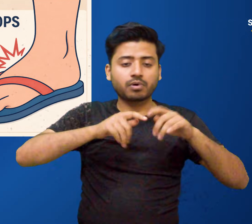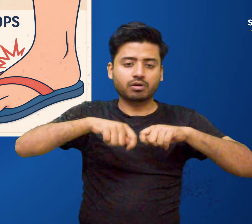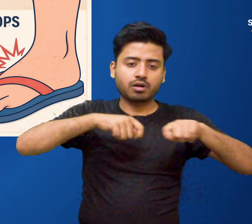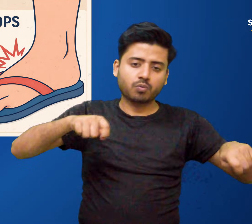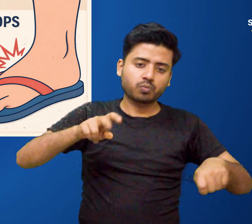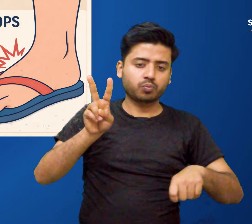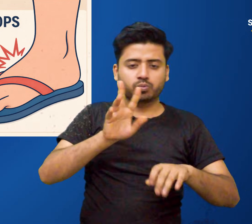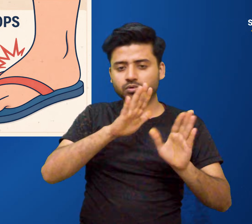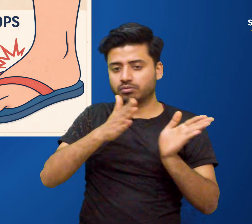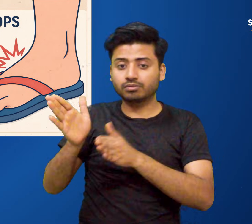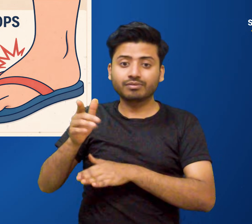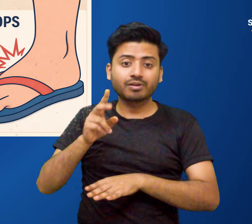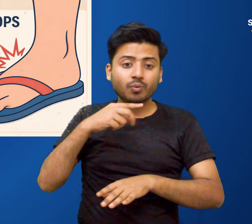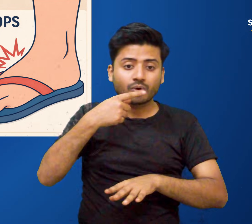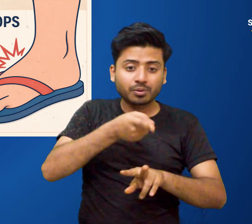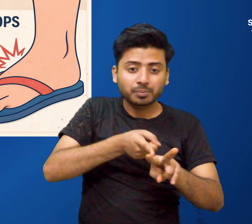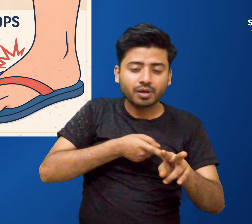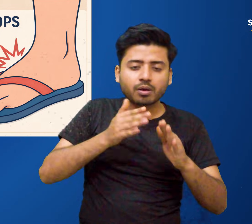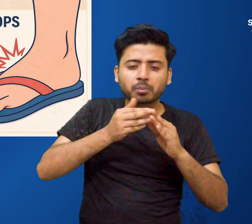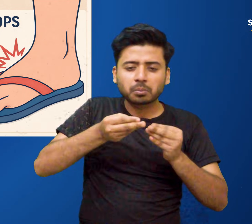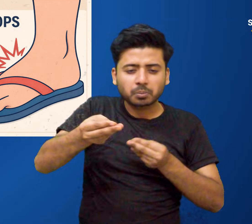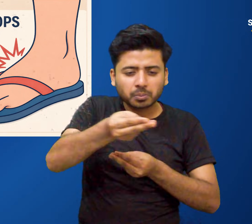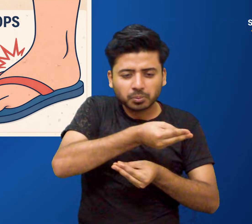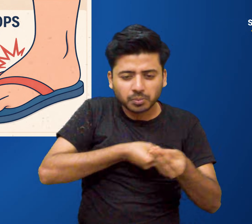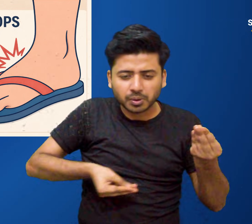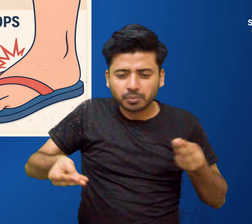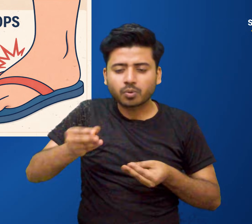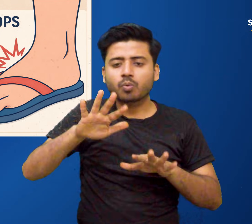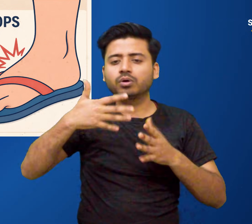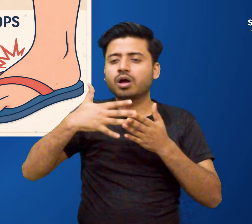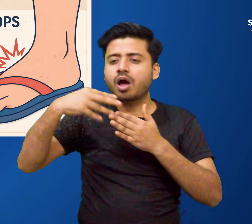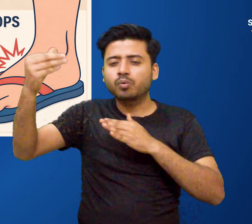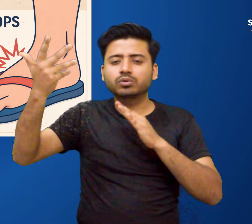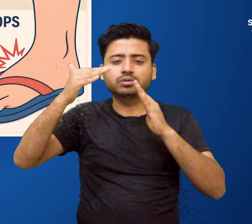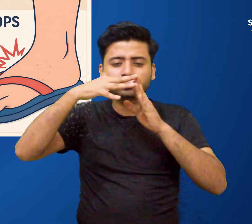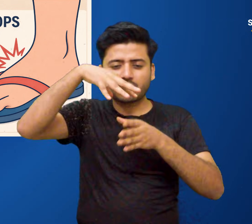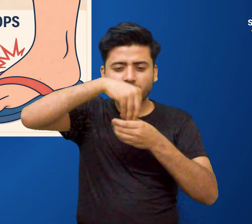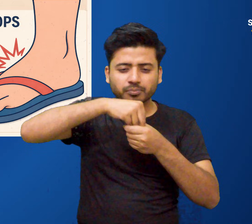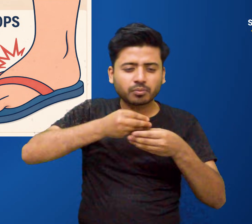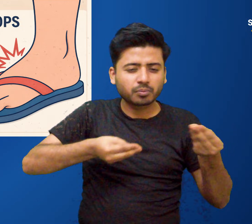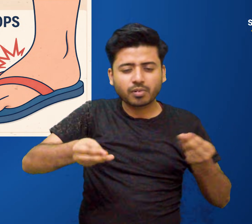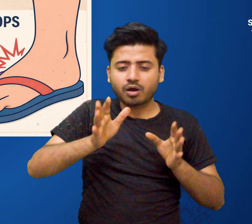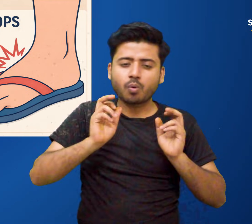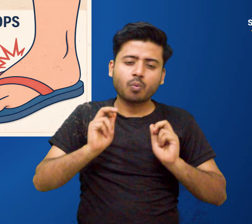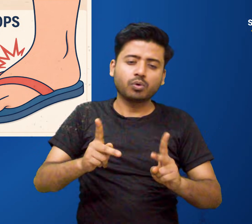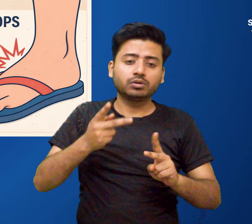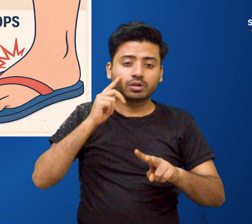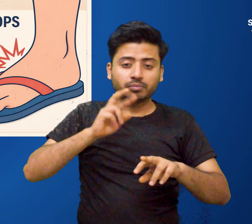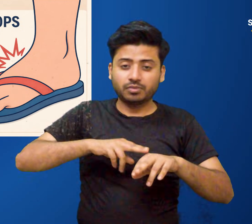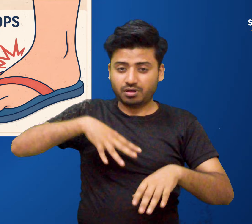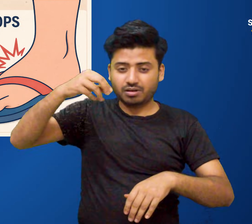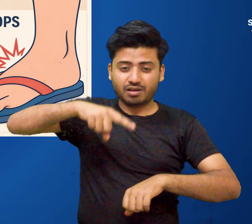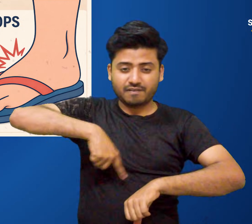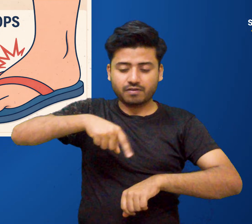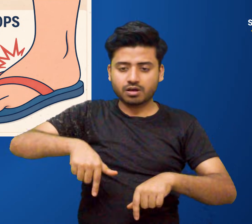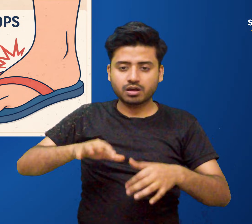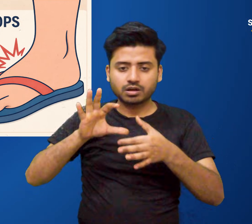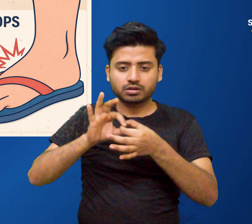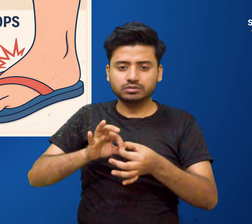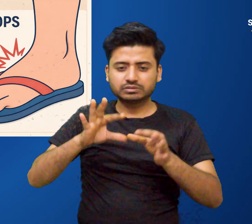back. Lack of protection. Thin soles offer no shock absorption, meaning your heels hit the pavement with more force. Your